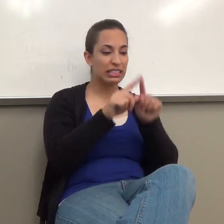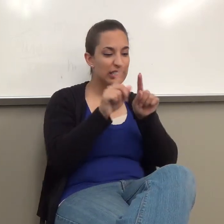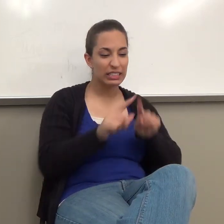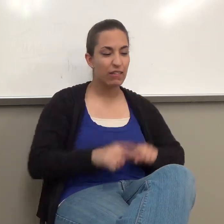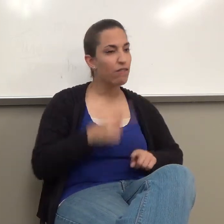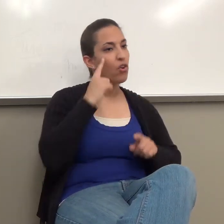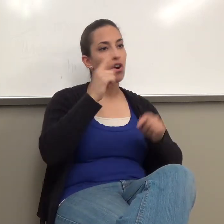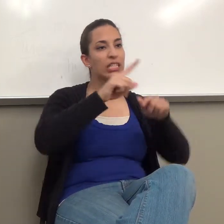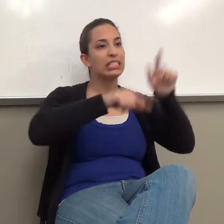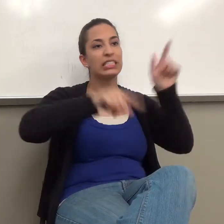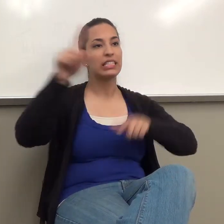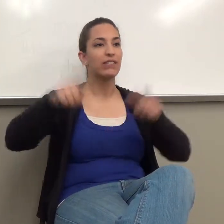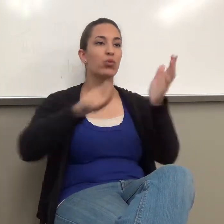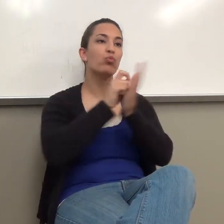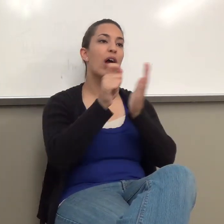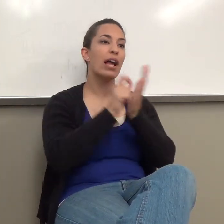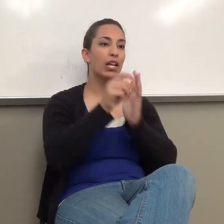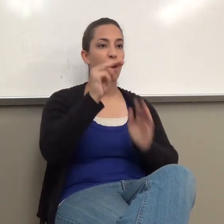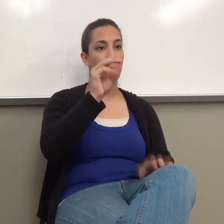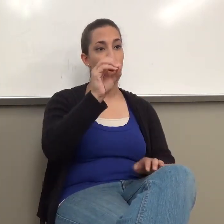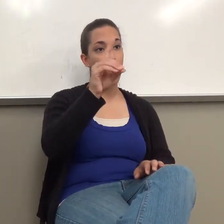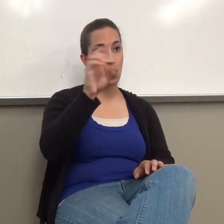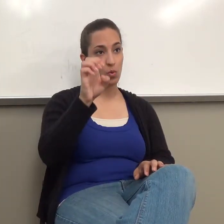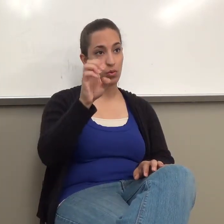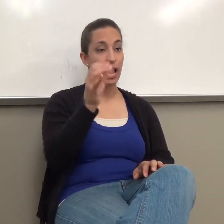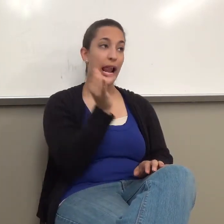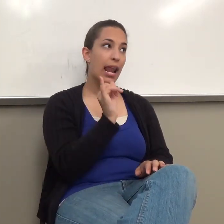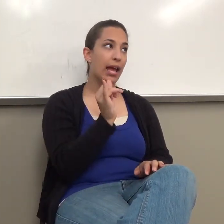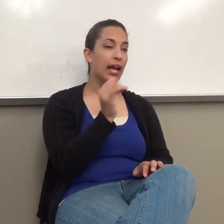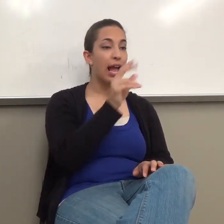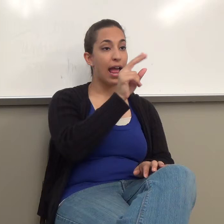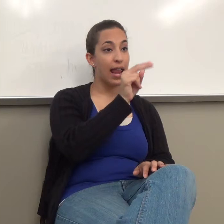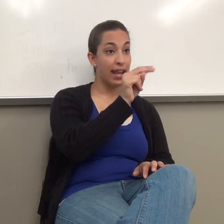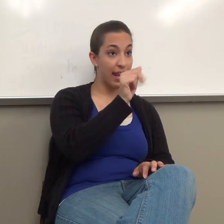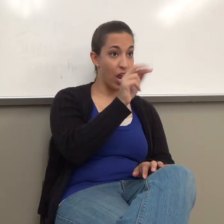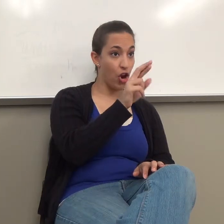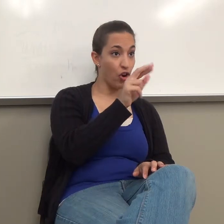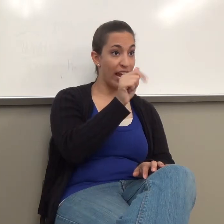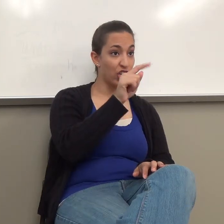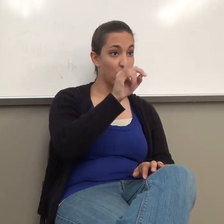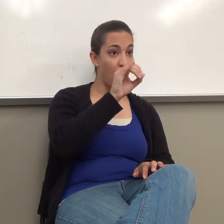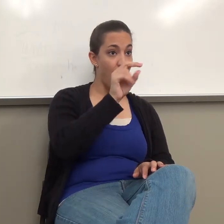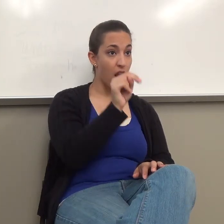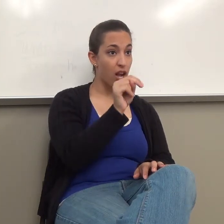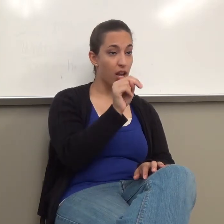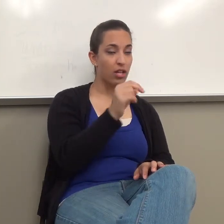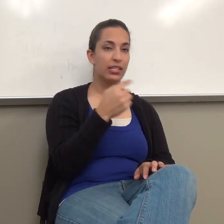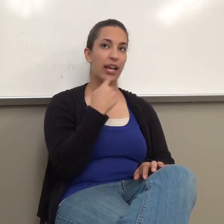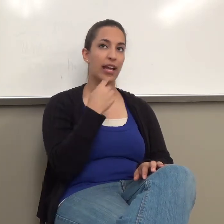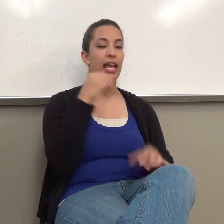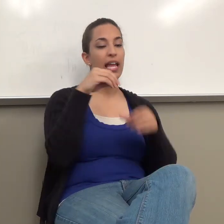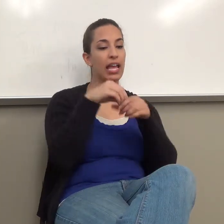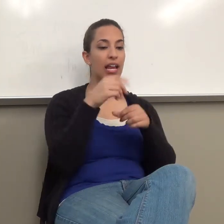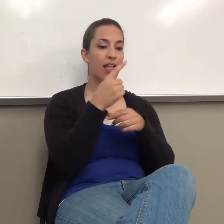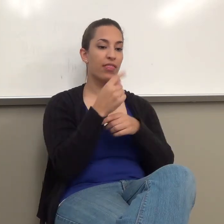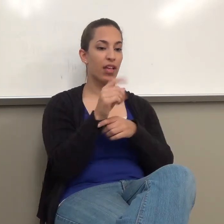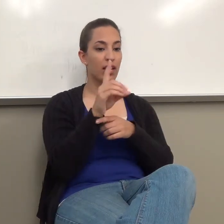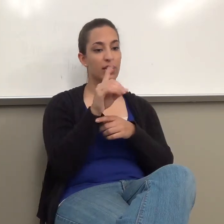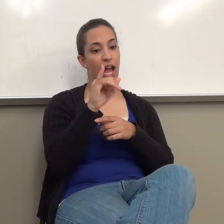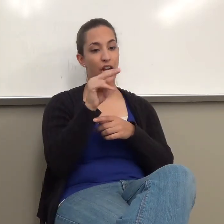the narration one, you're going like in the diner. First we went here, then we